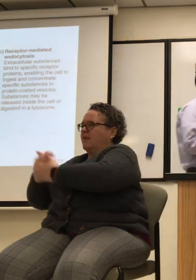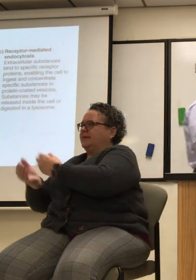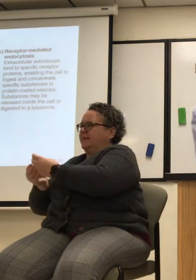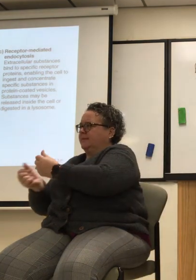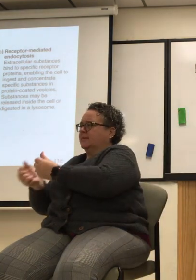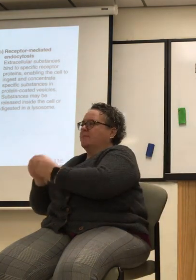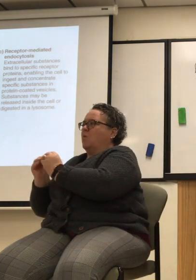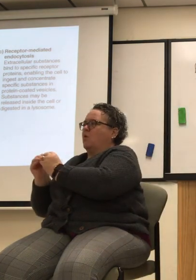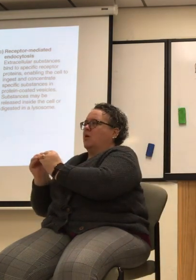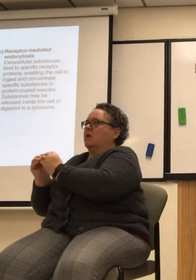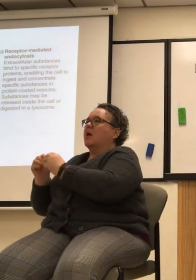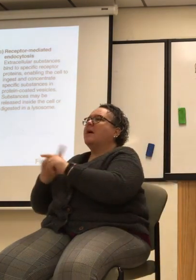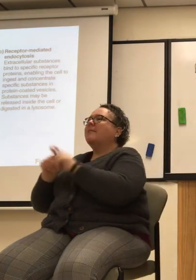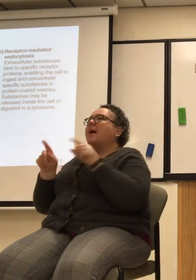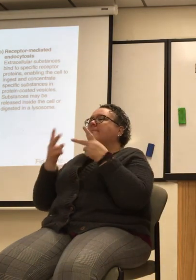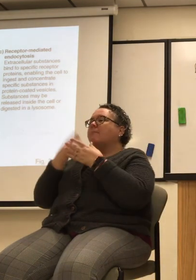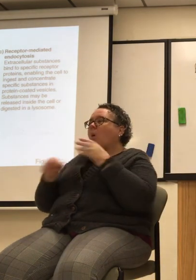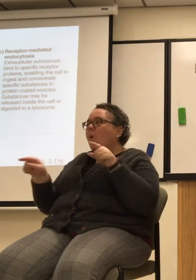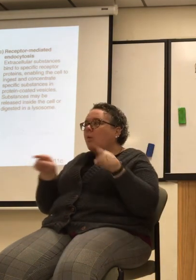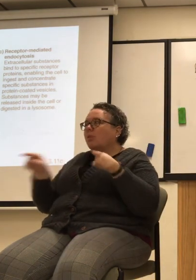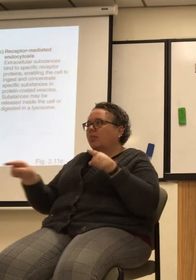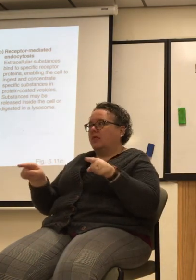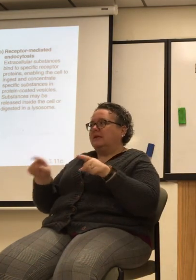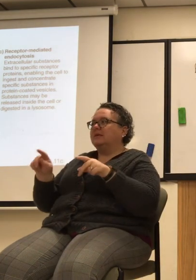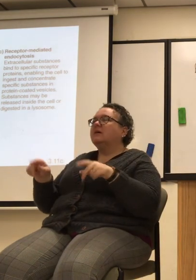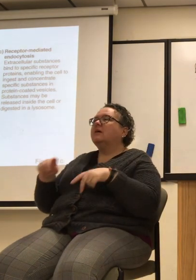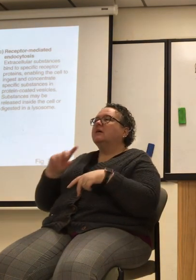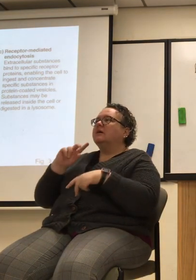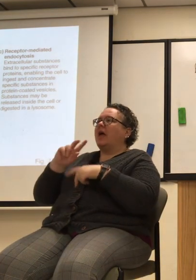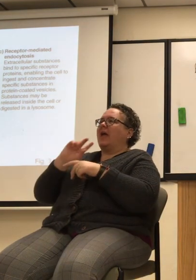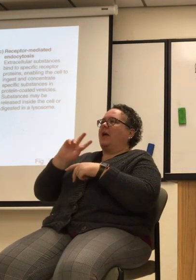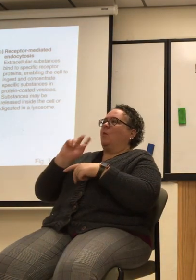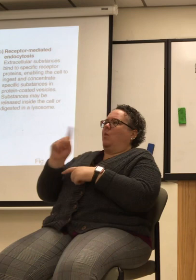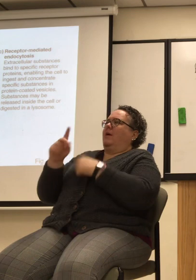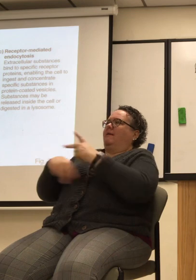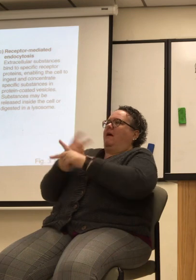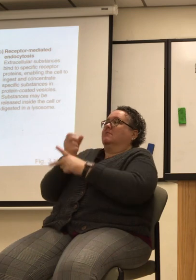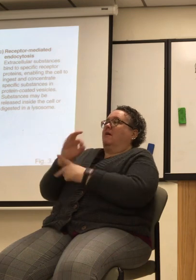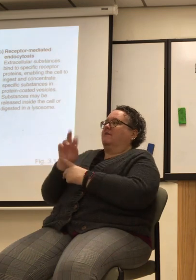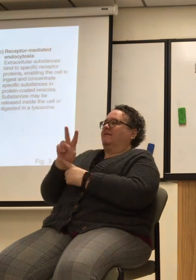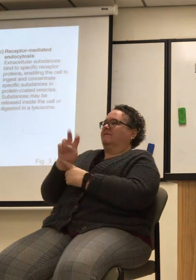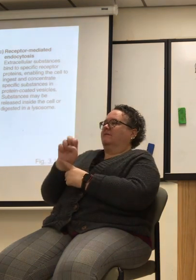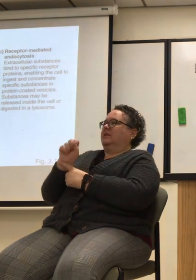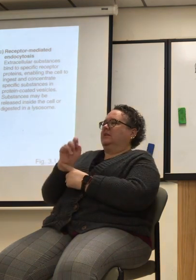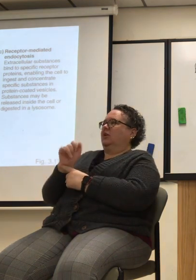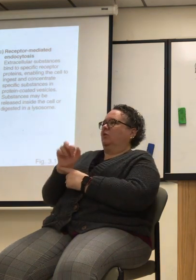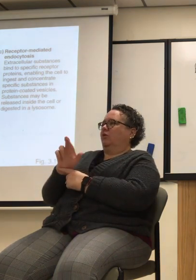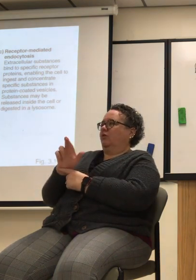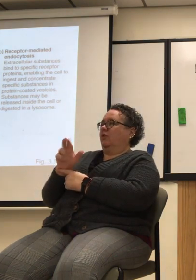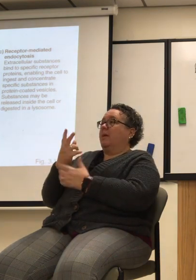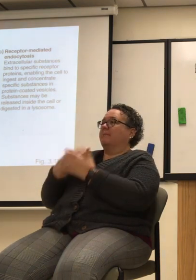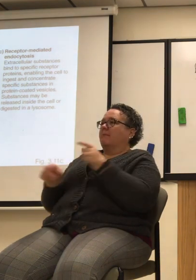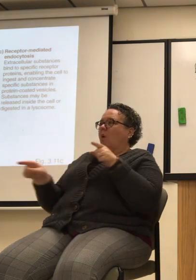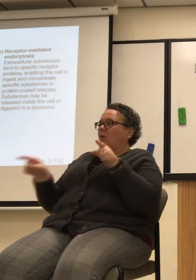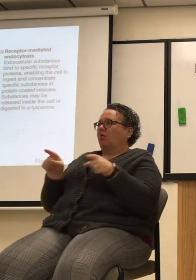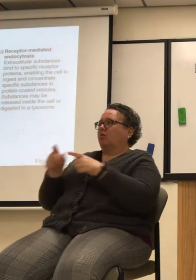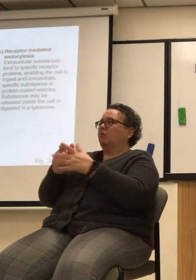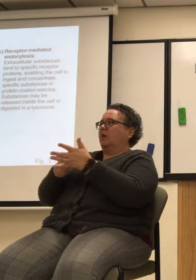both forms of vesicular transport, and they're both endocytosis, and they both required a